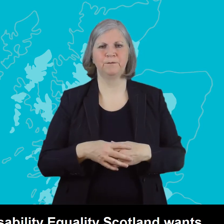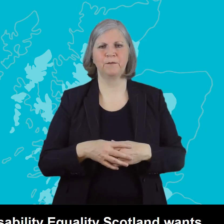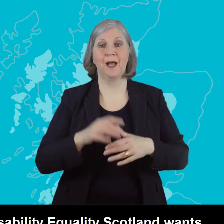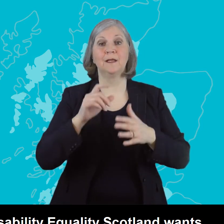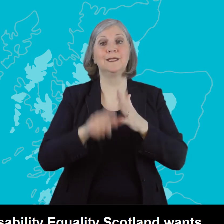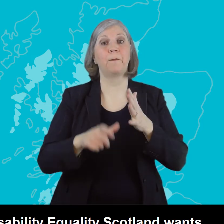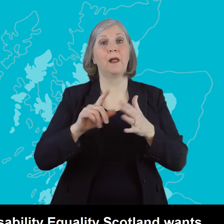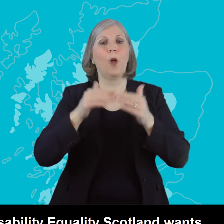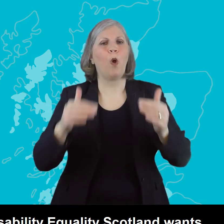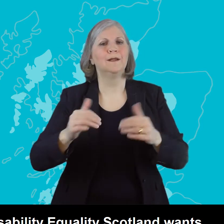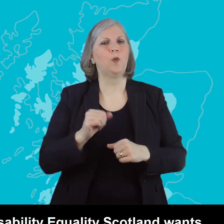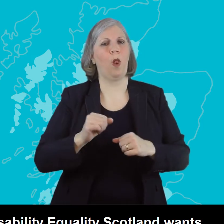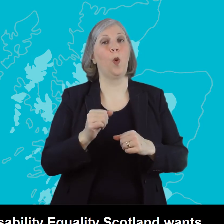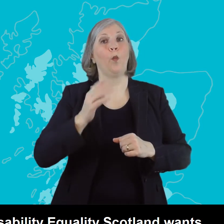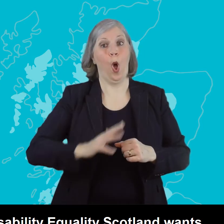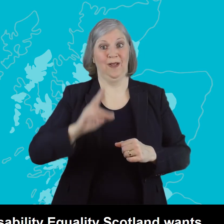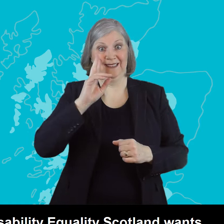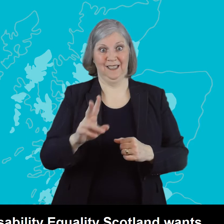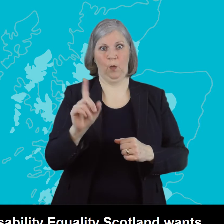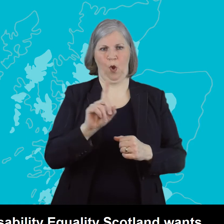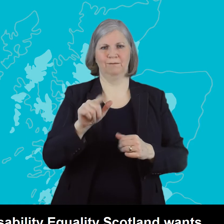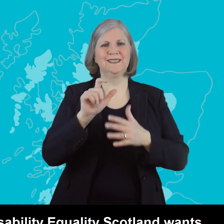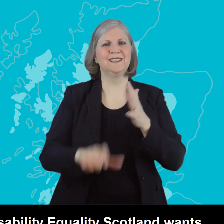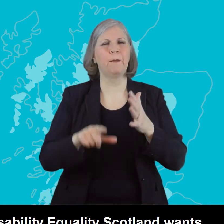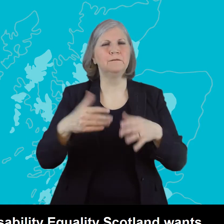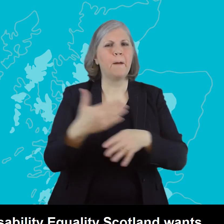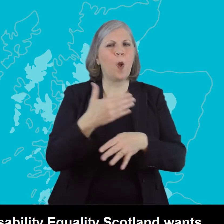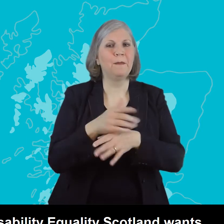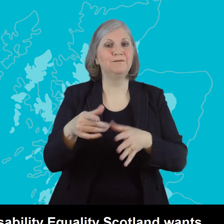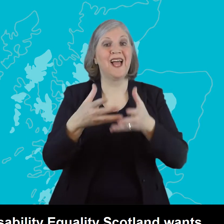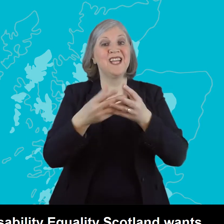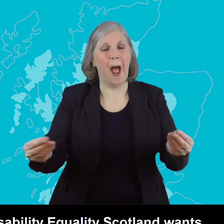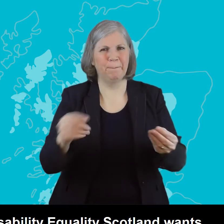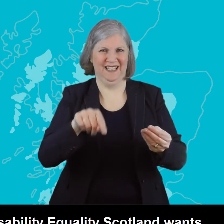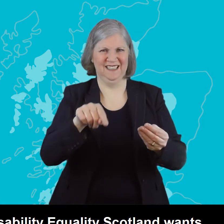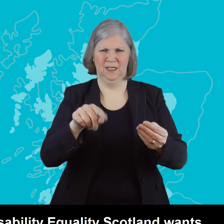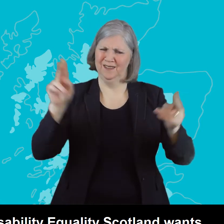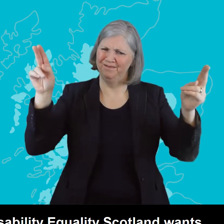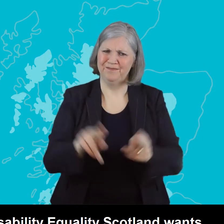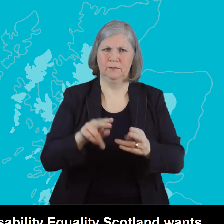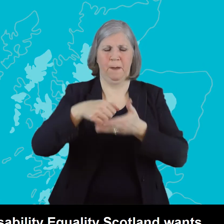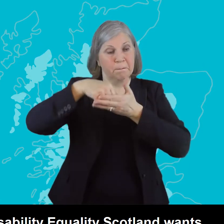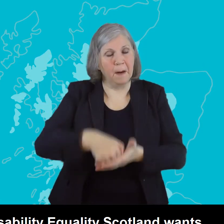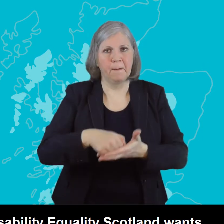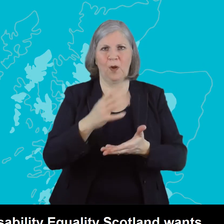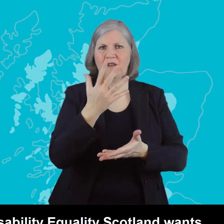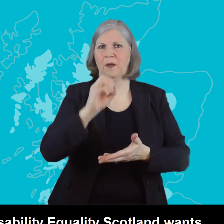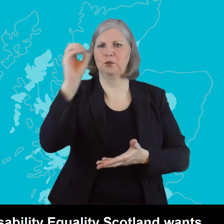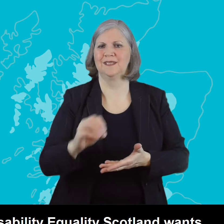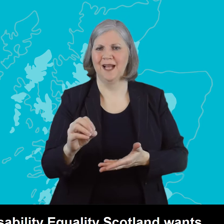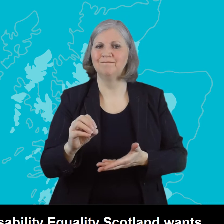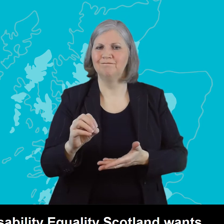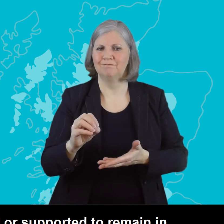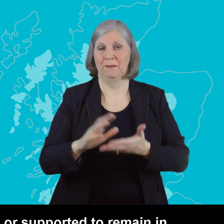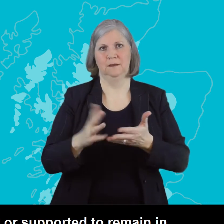Four. Opportunities for employment. Disability Equality Scotland wants to see the disability employment gap reduced by at least